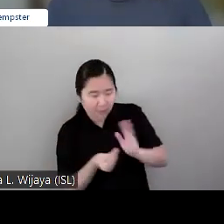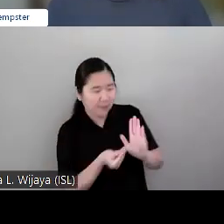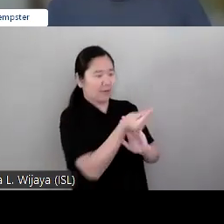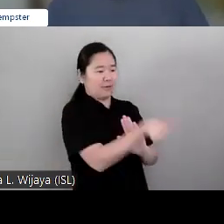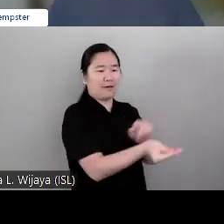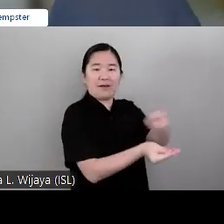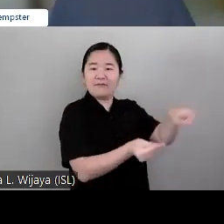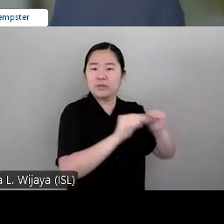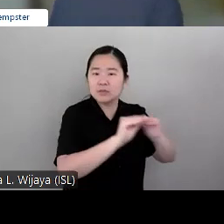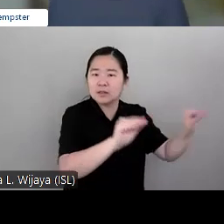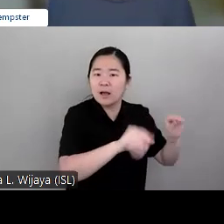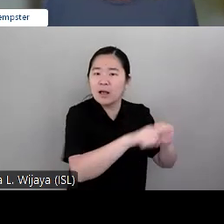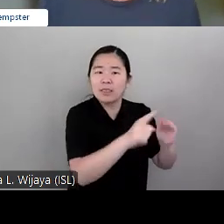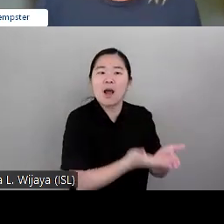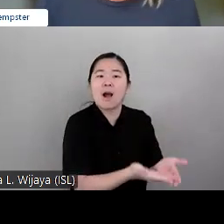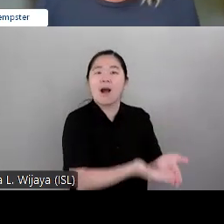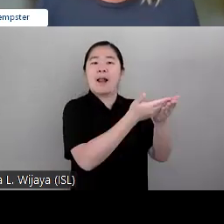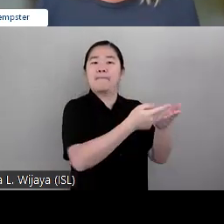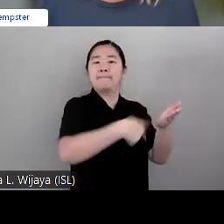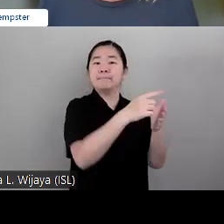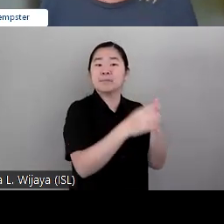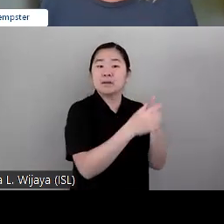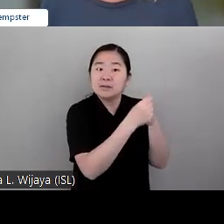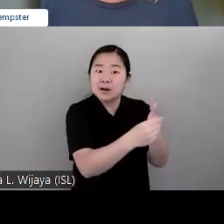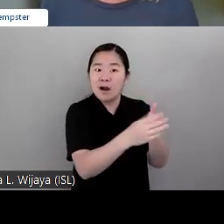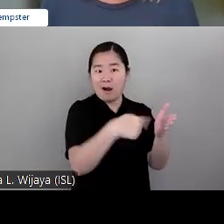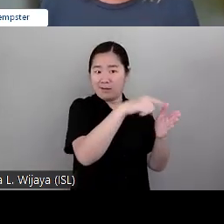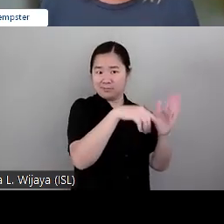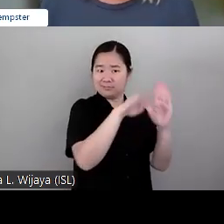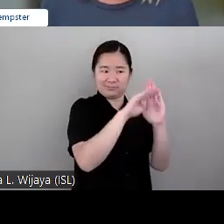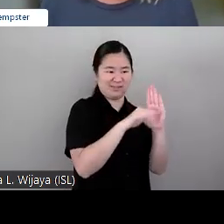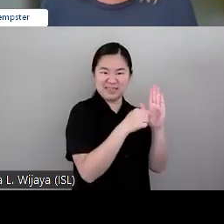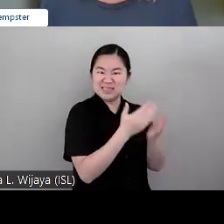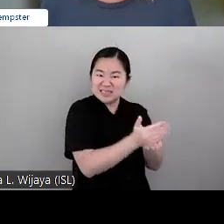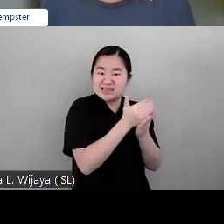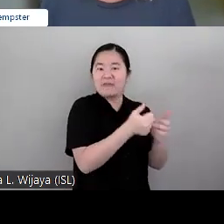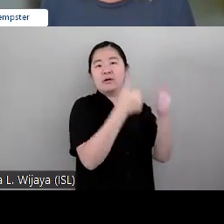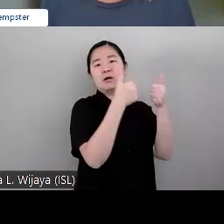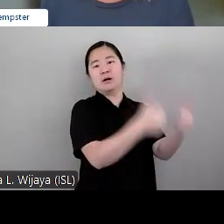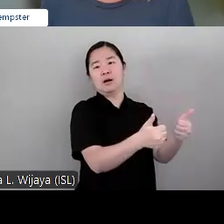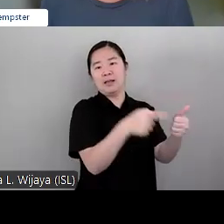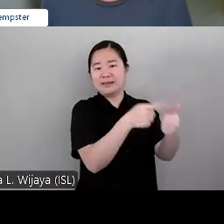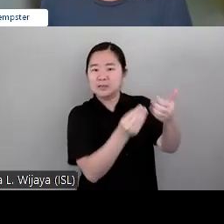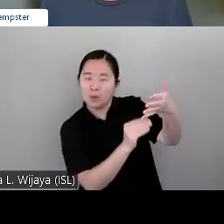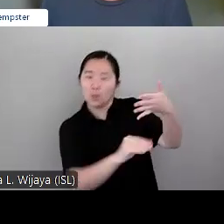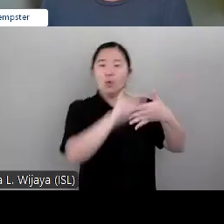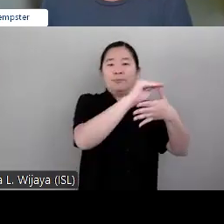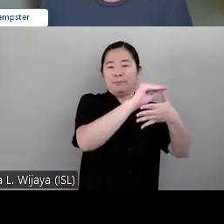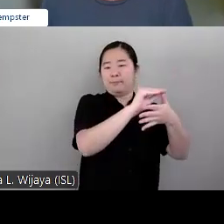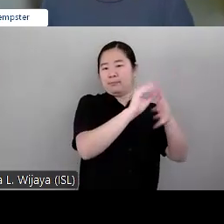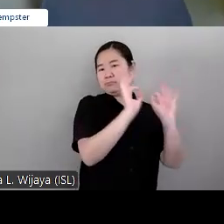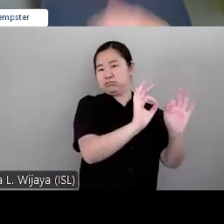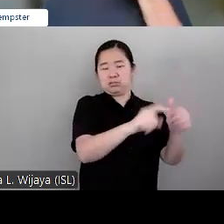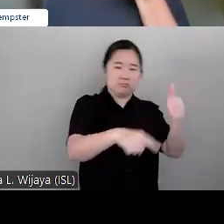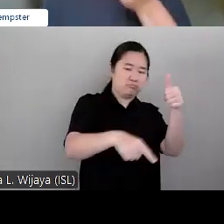chat. So it's called Practical Pathways for Disability Inclusive Safeguarding, Lessons Learned from Inclusive